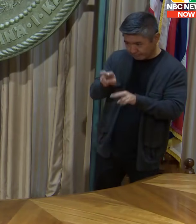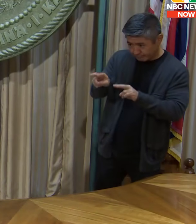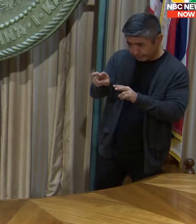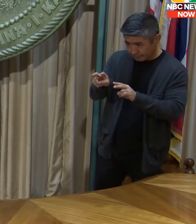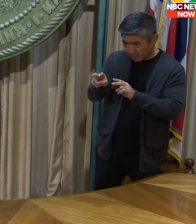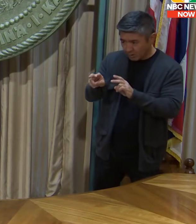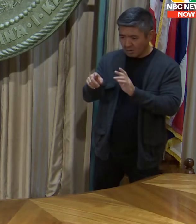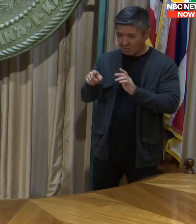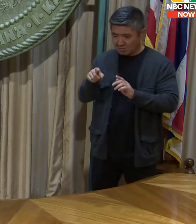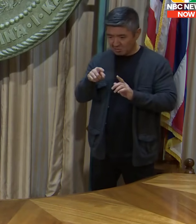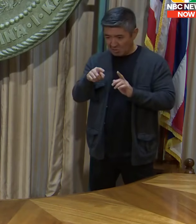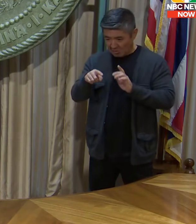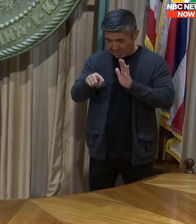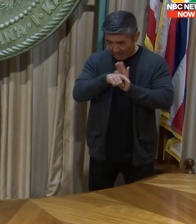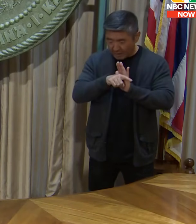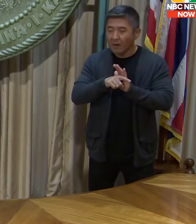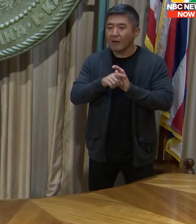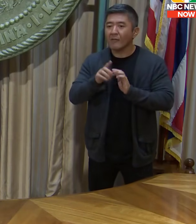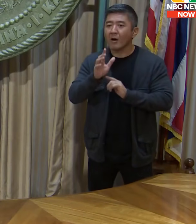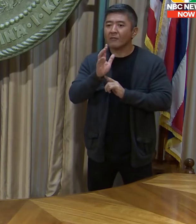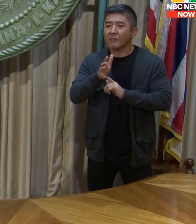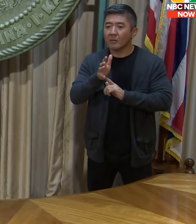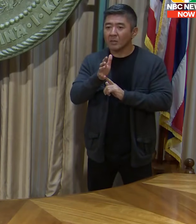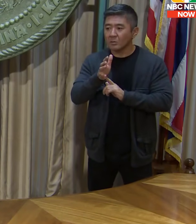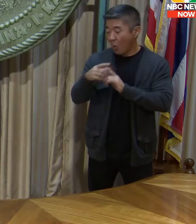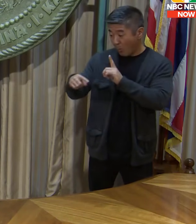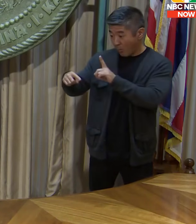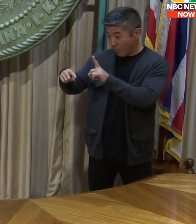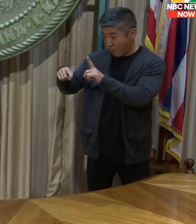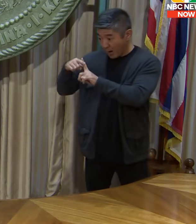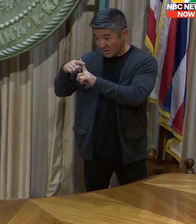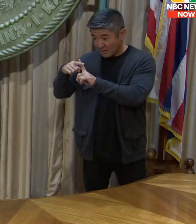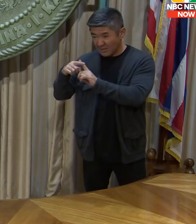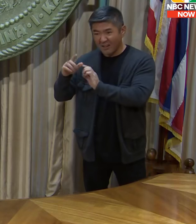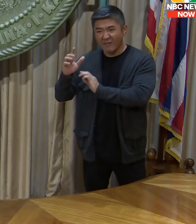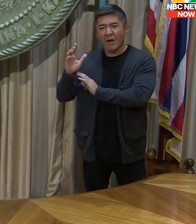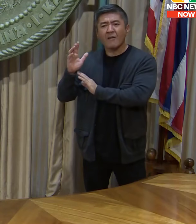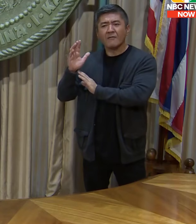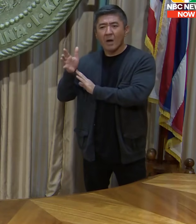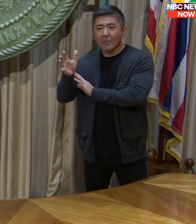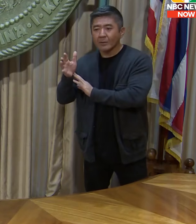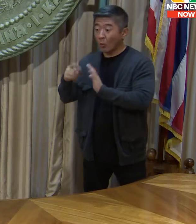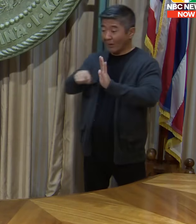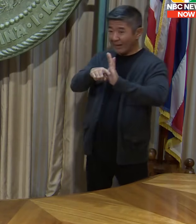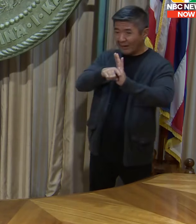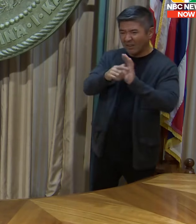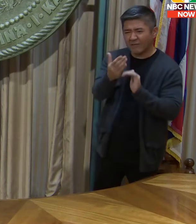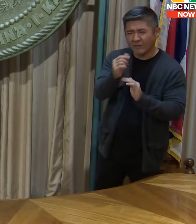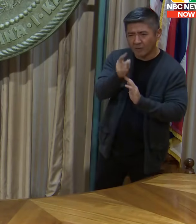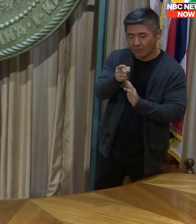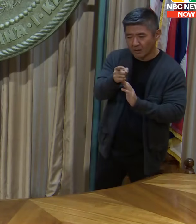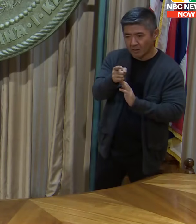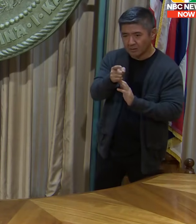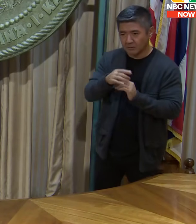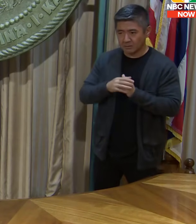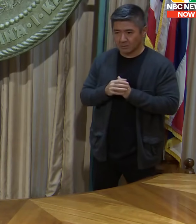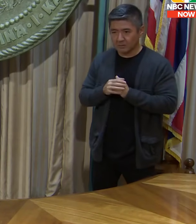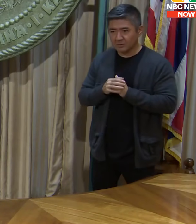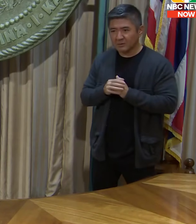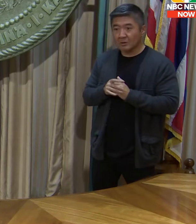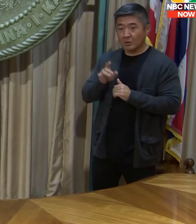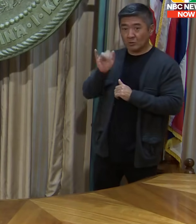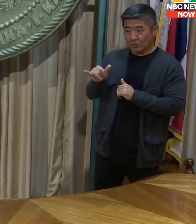5 minutes, or a positive result within 5 minutes, a negative within 15 minutes. And clearly, point-of-care